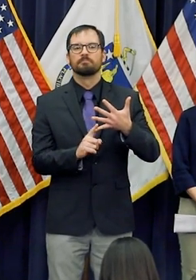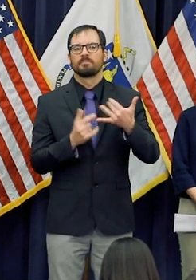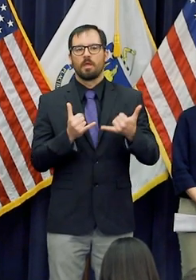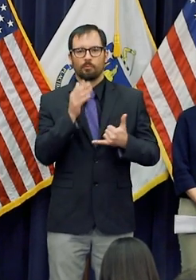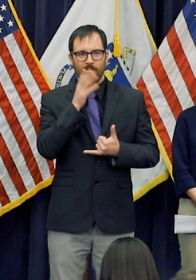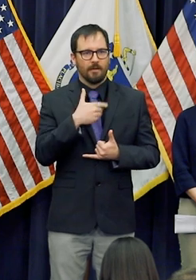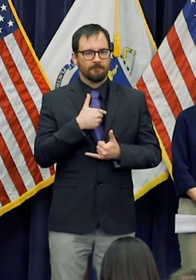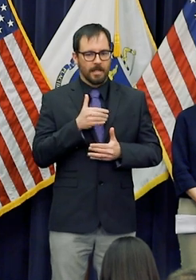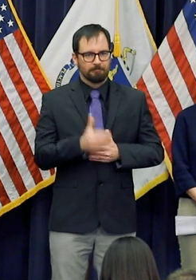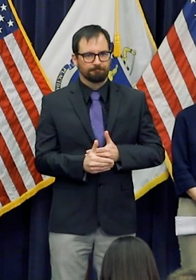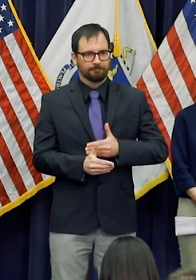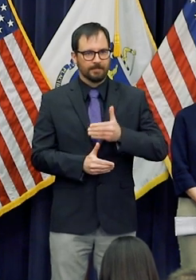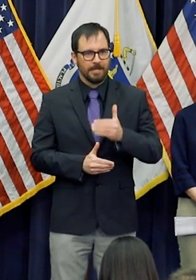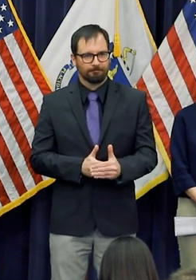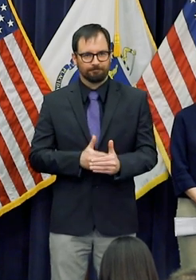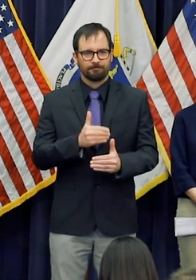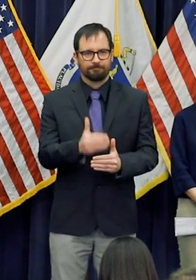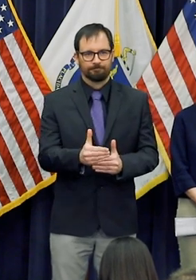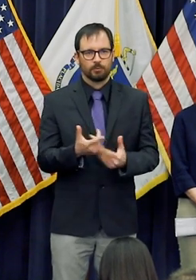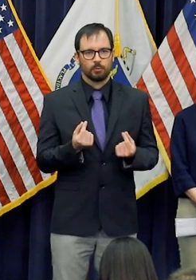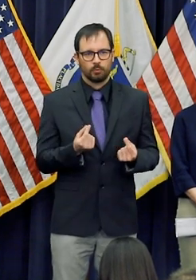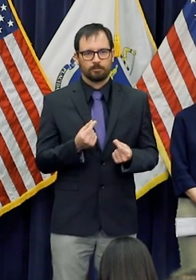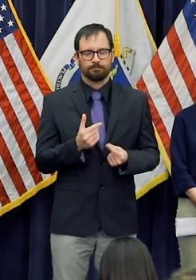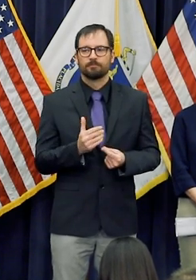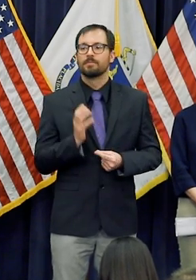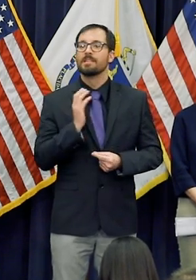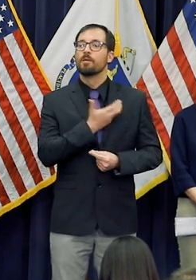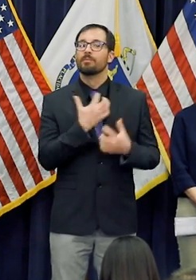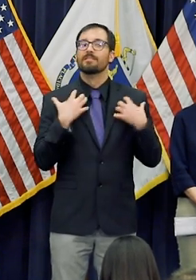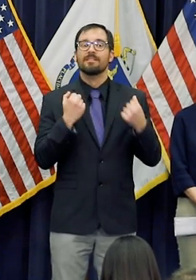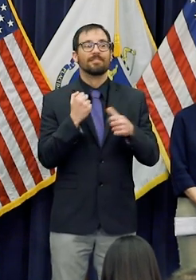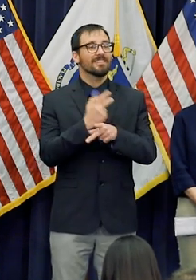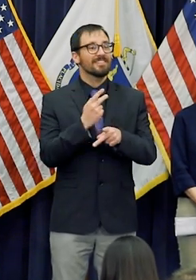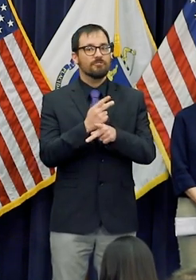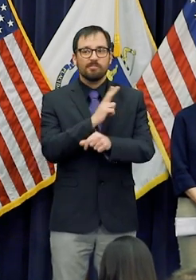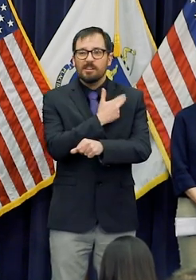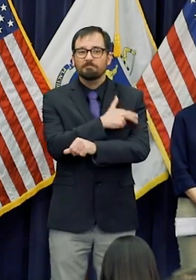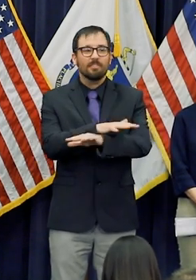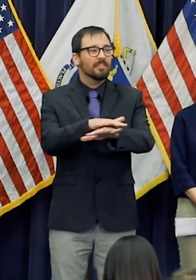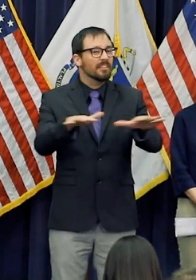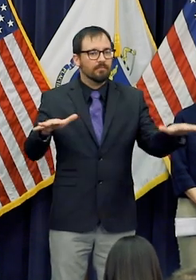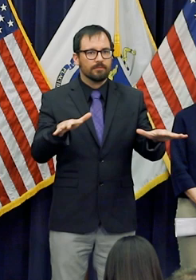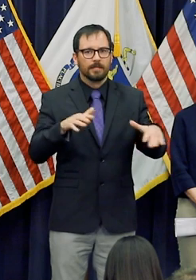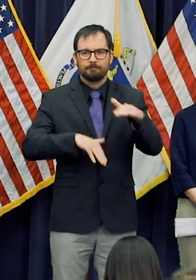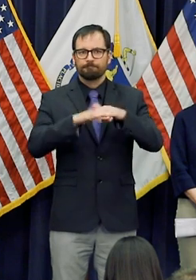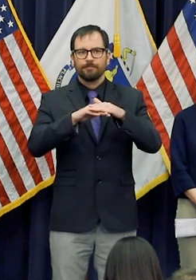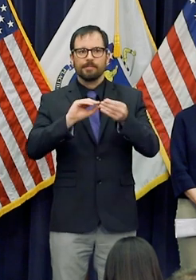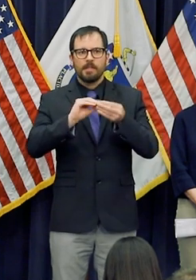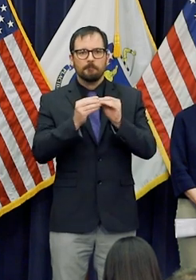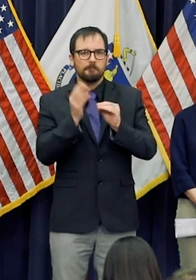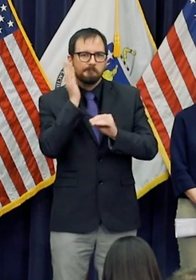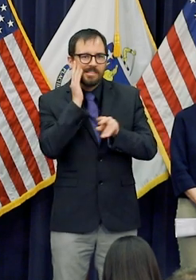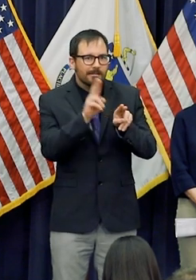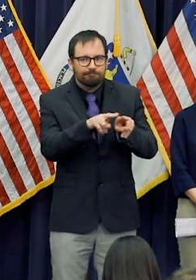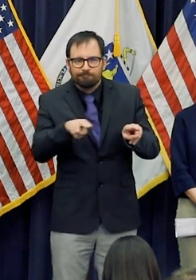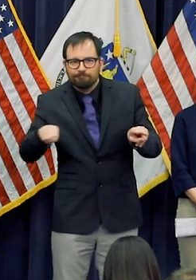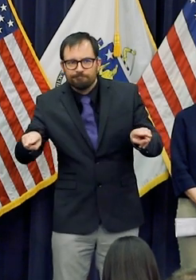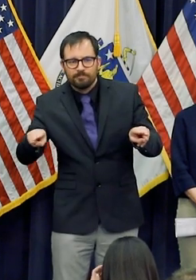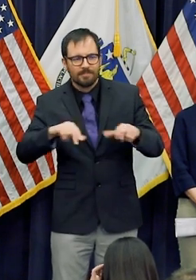capacity, help small businesses adapt childcare operations, and support unemployment benefits.